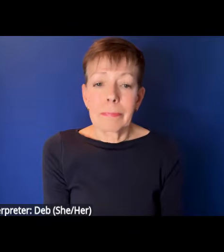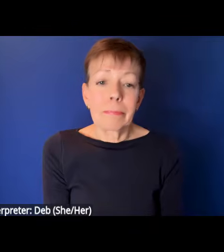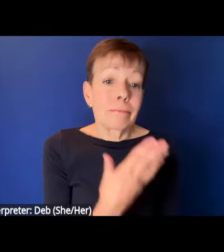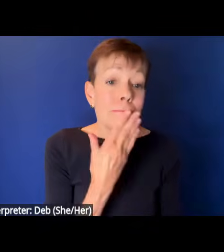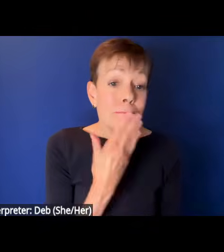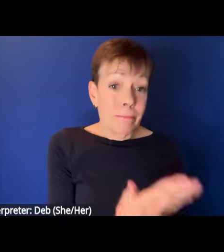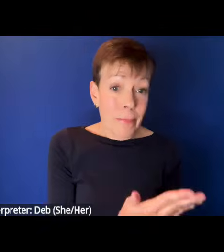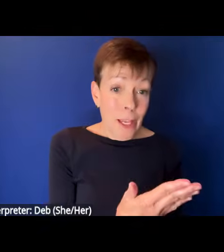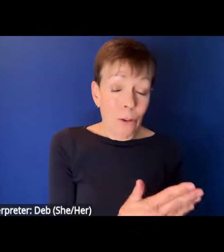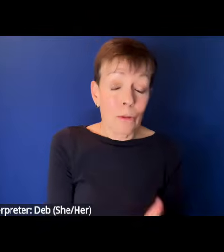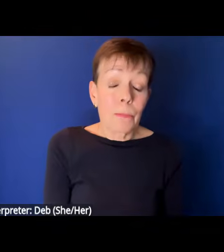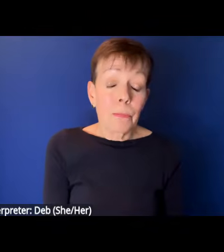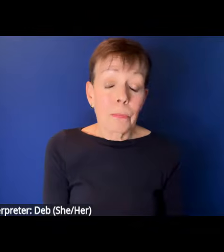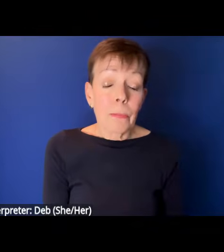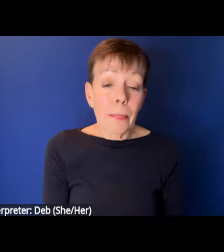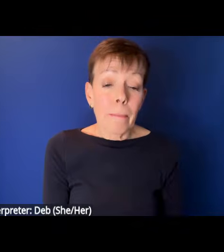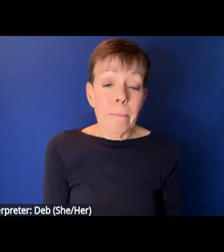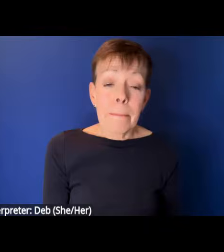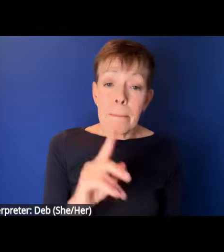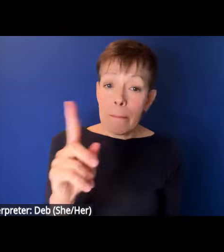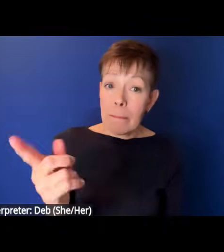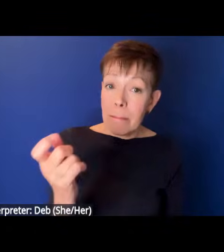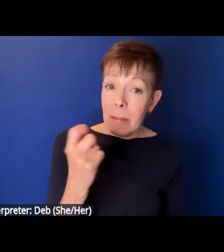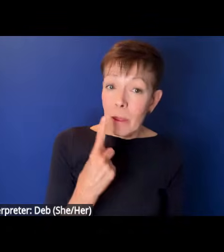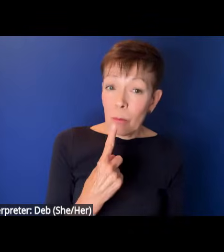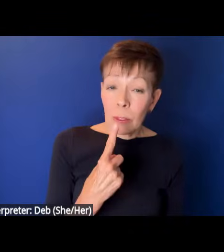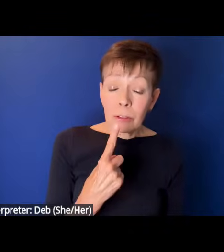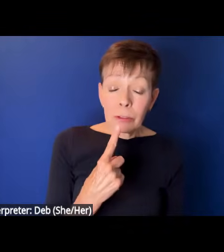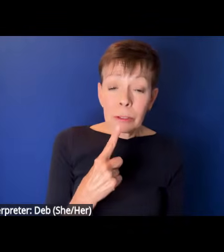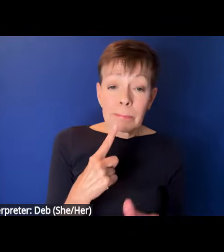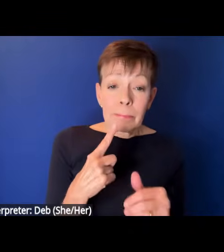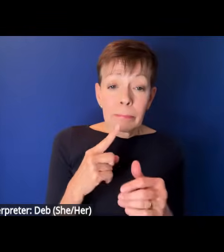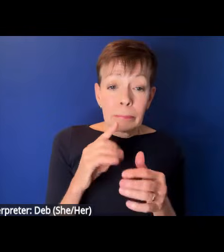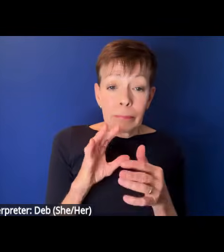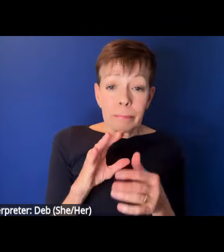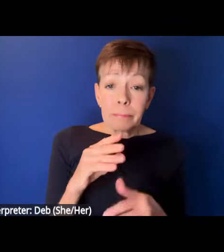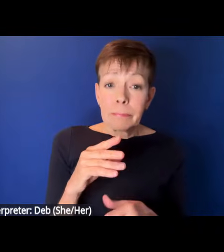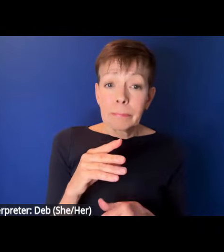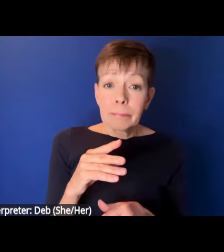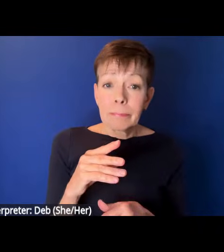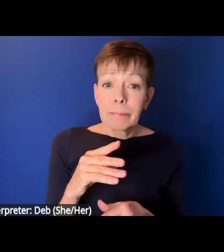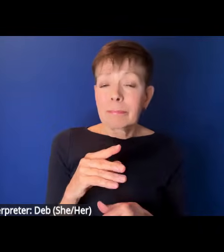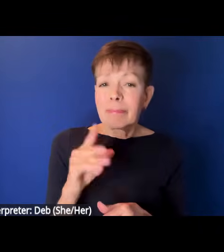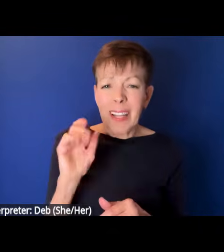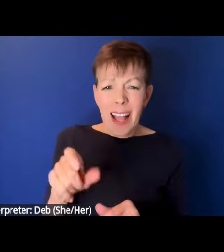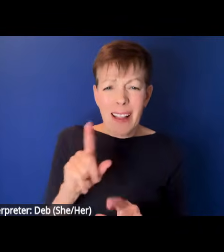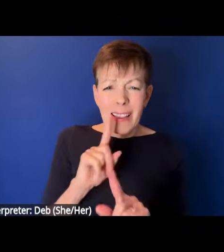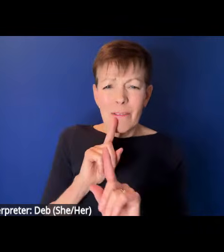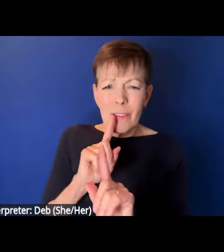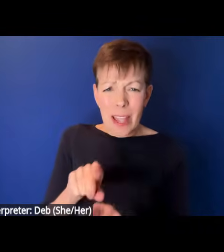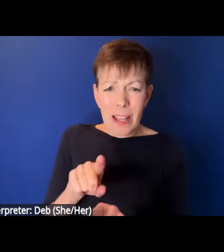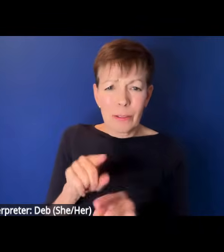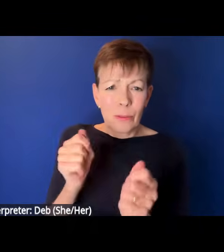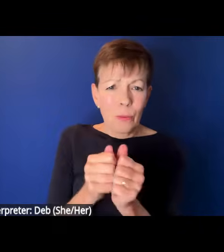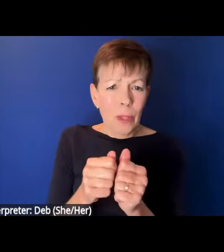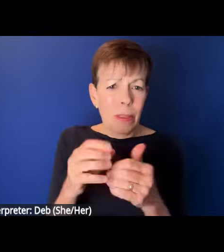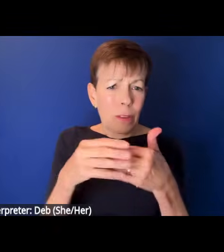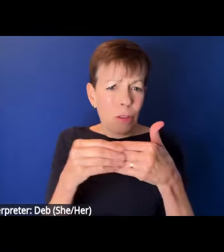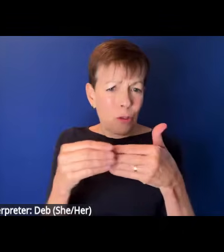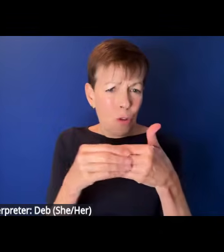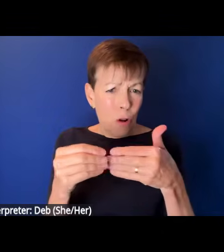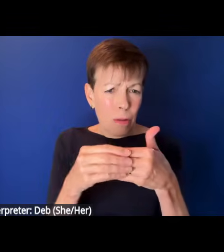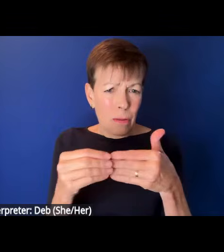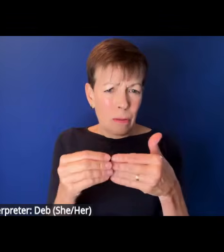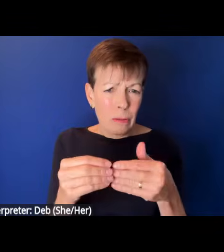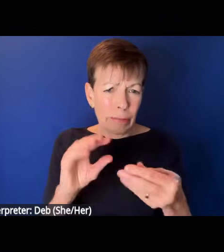Just to respond to trustee Painter's question, trustee Painter will have to get back to the actual dollar amount for the budget for next year. I don't